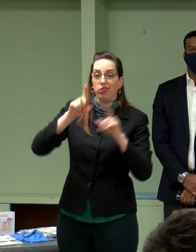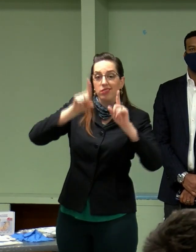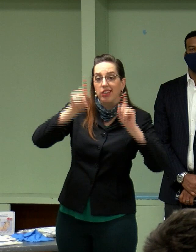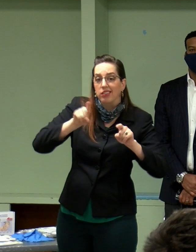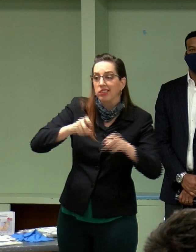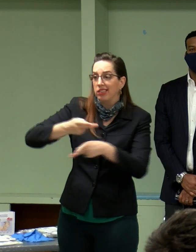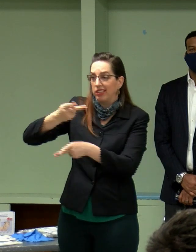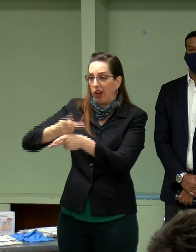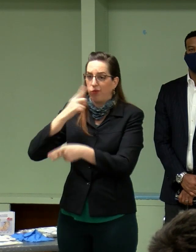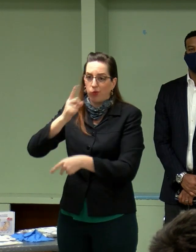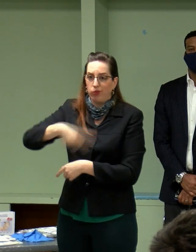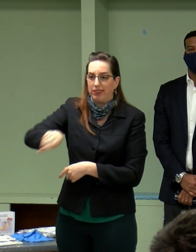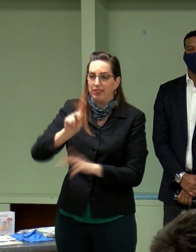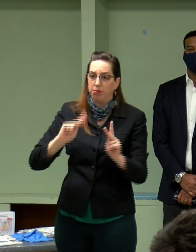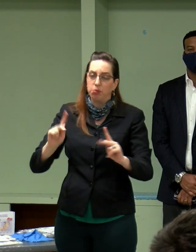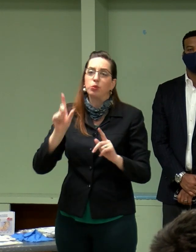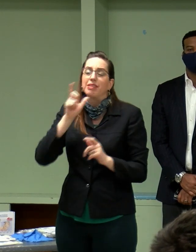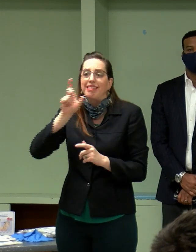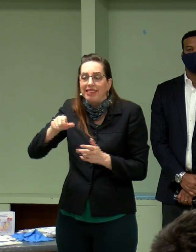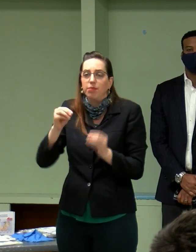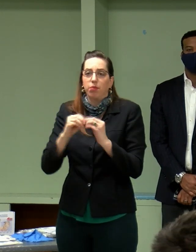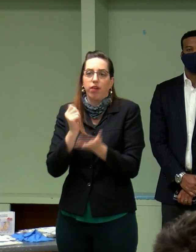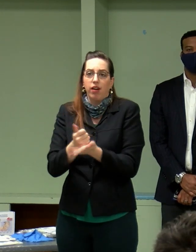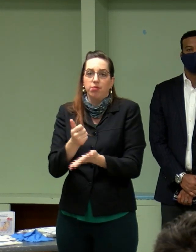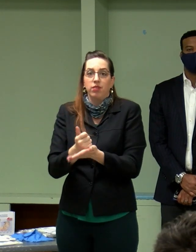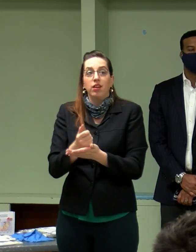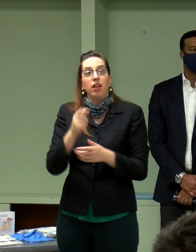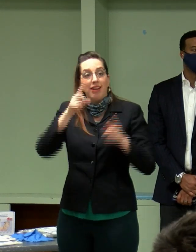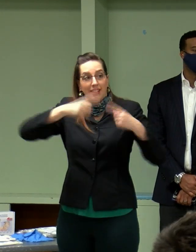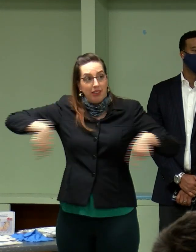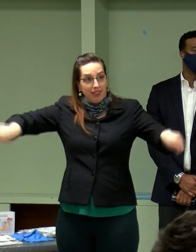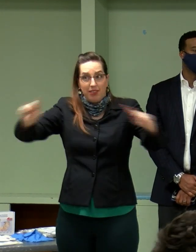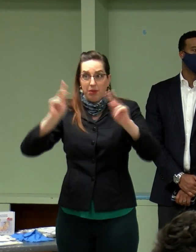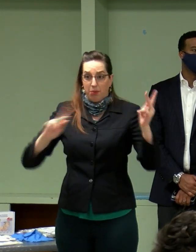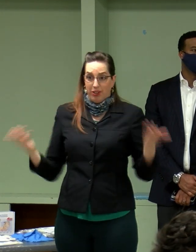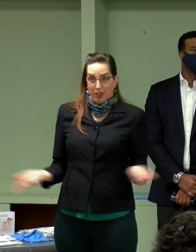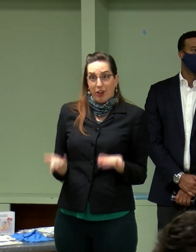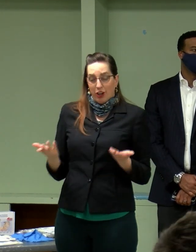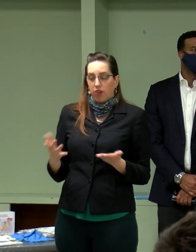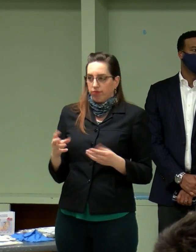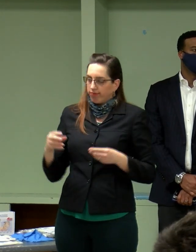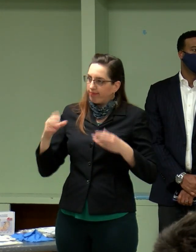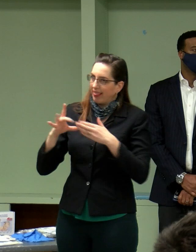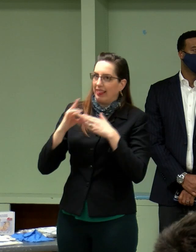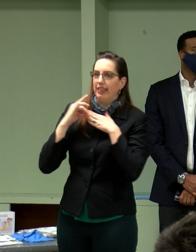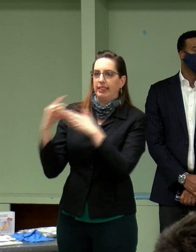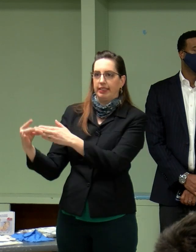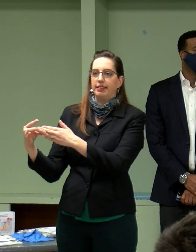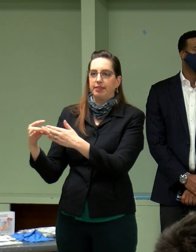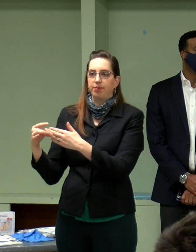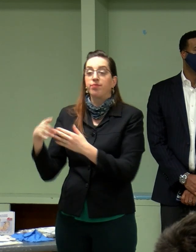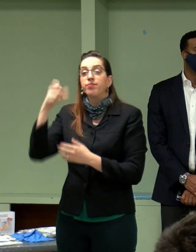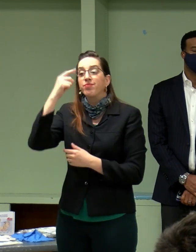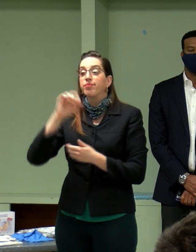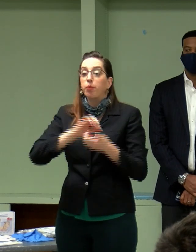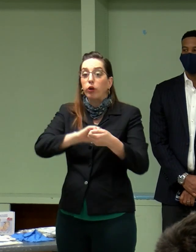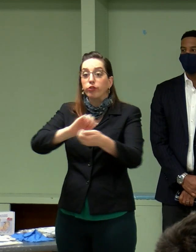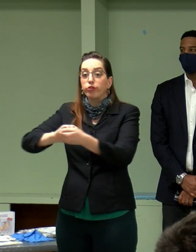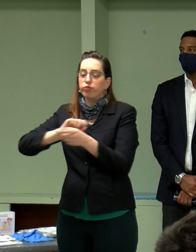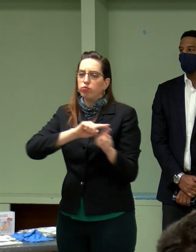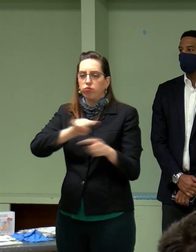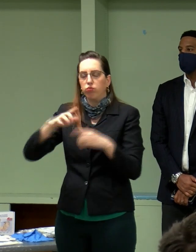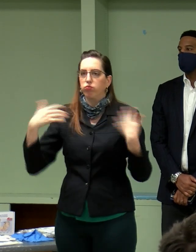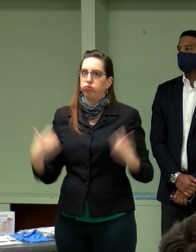this vulnerable population, again, with the folks in this room providing this leadership. Our partners are doing tremendous